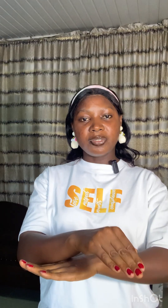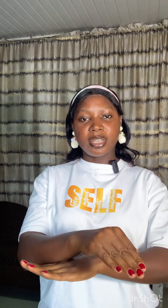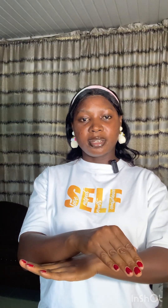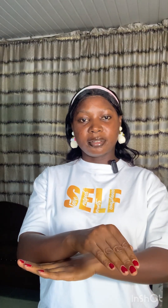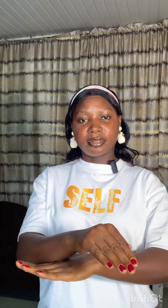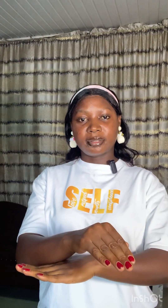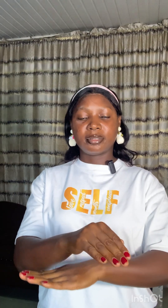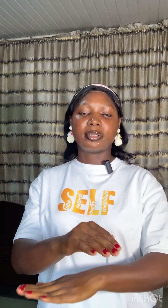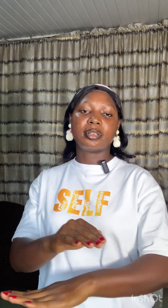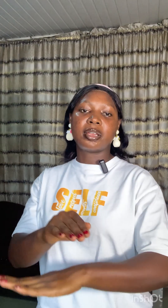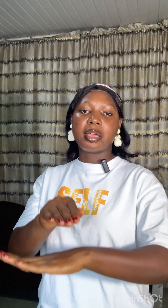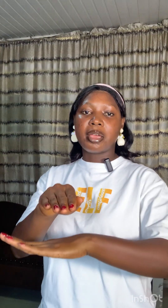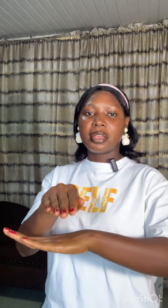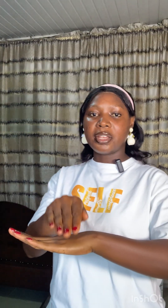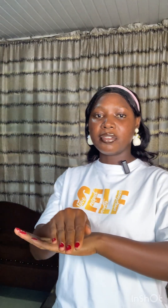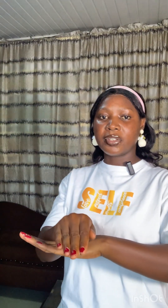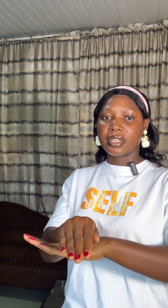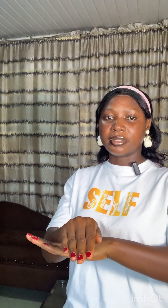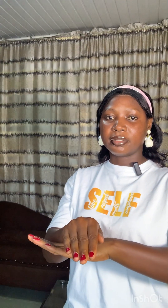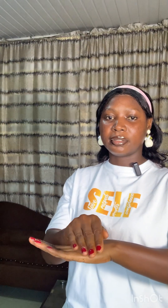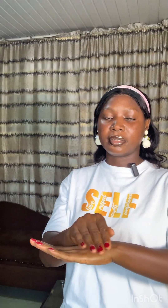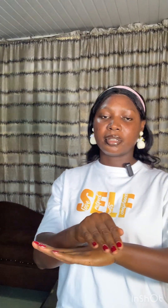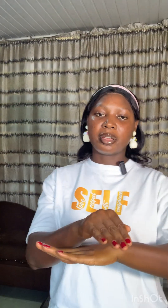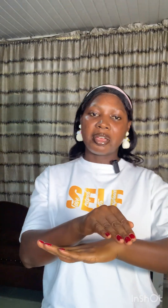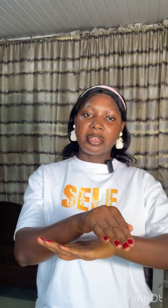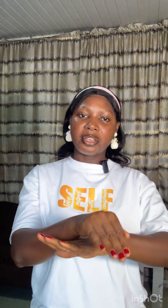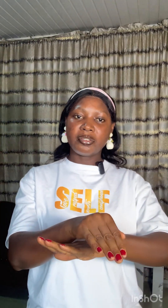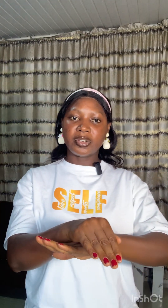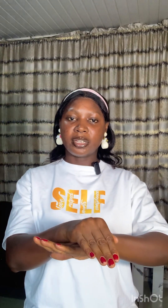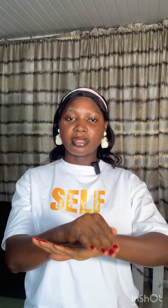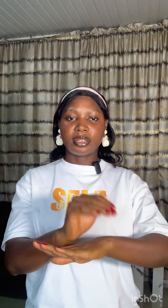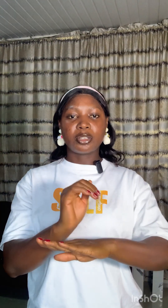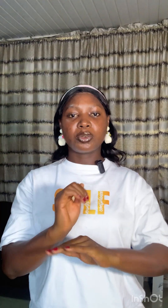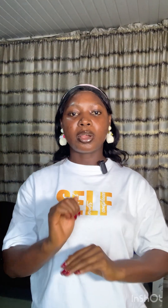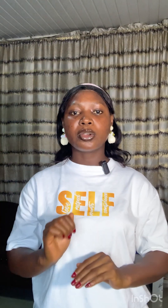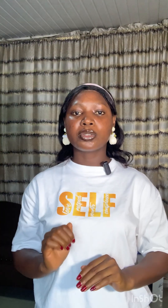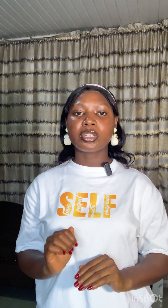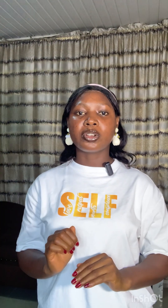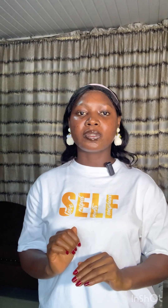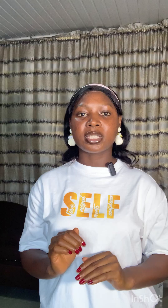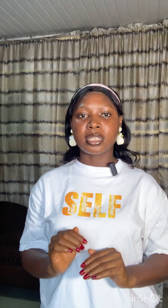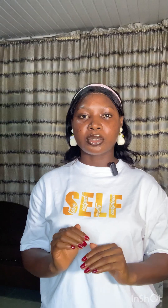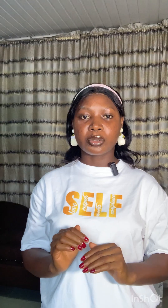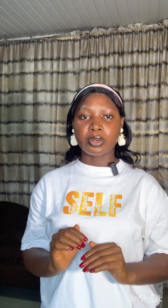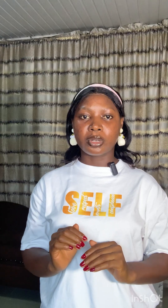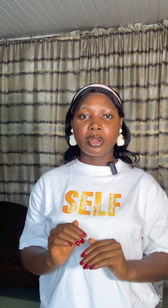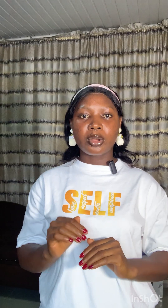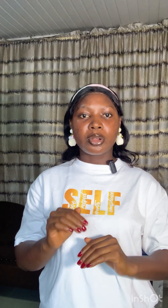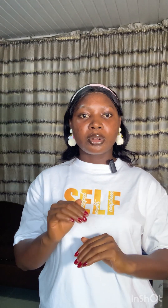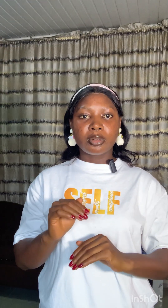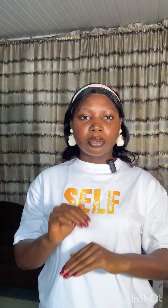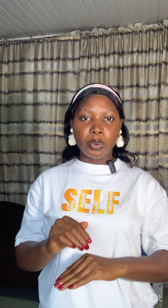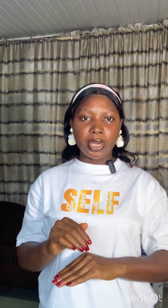Evening, evening, evening. So we are going to think of this as the sun going